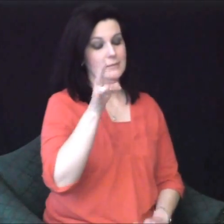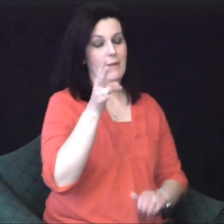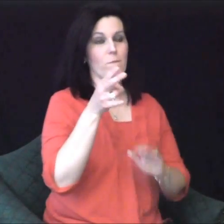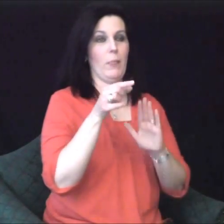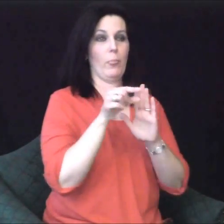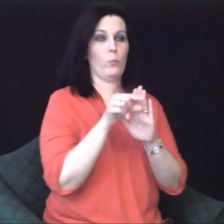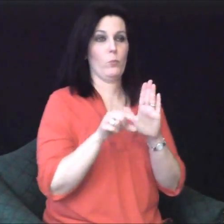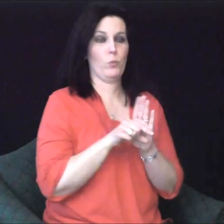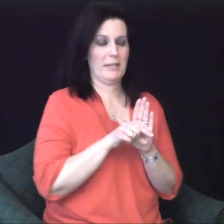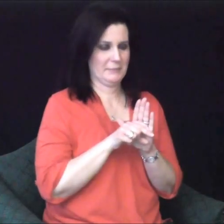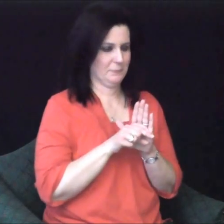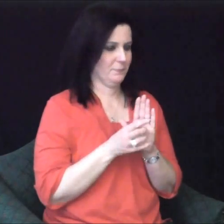In 7th grade,